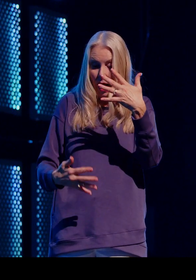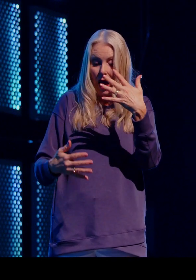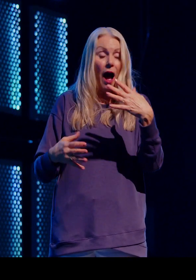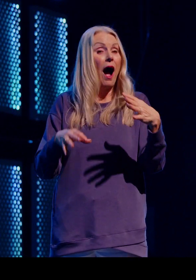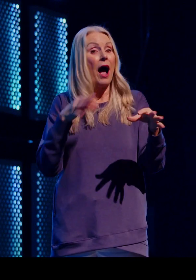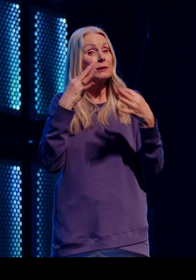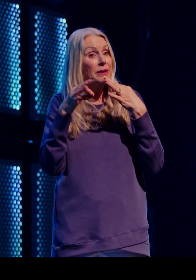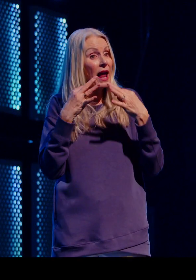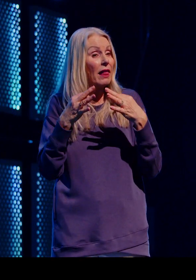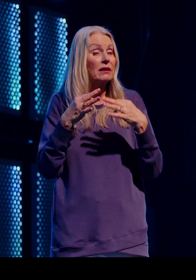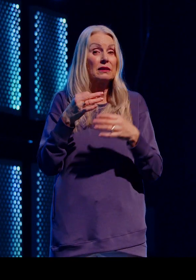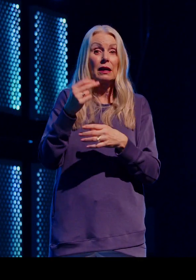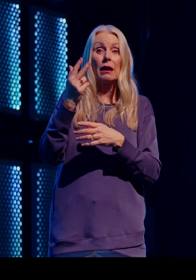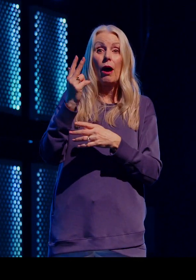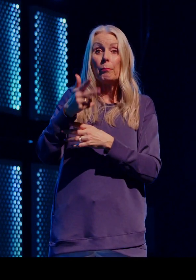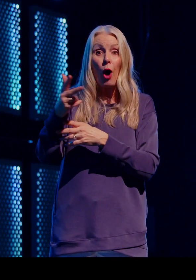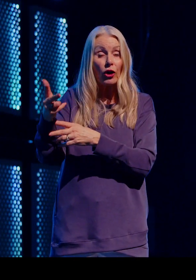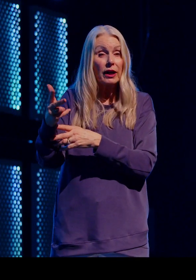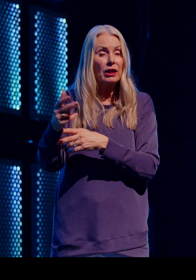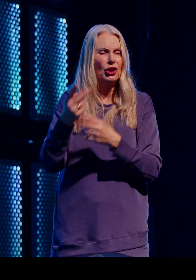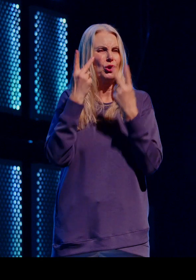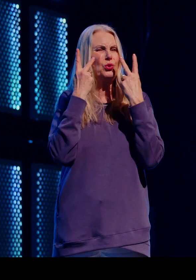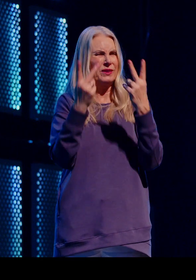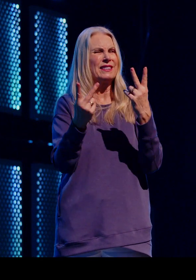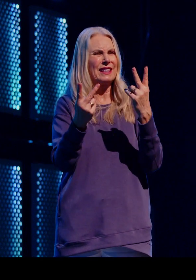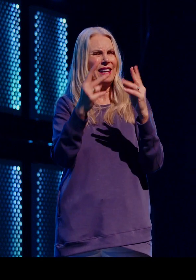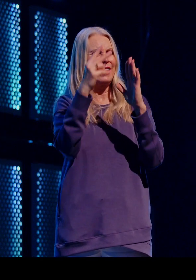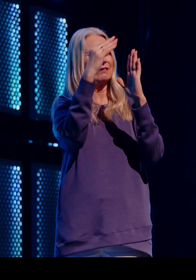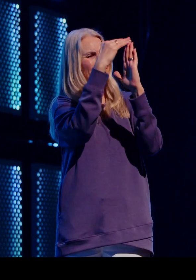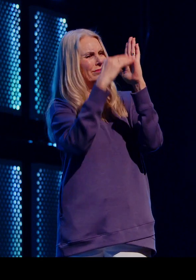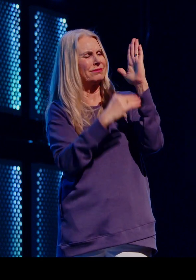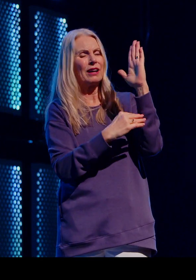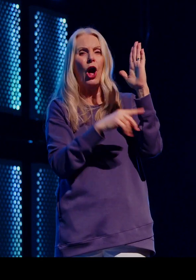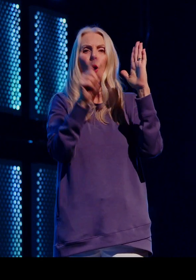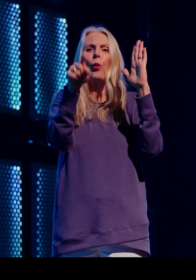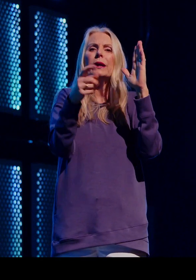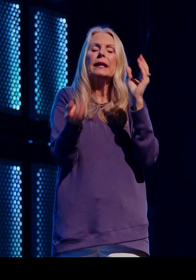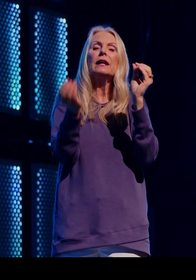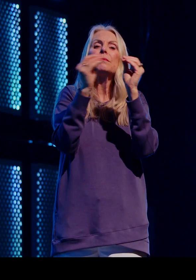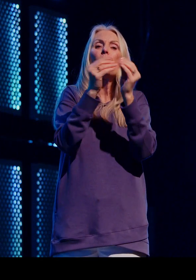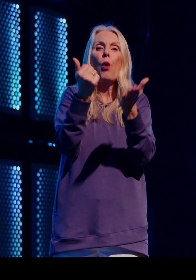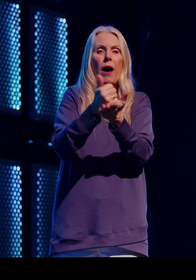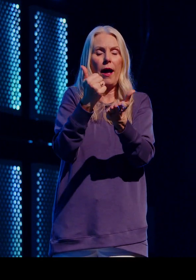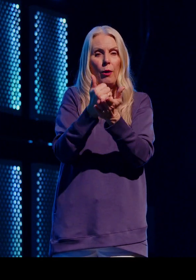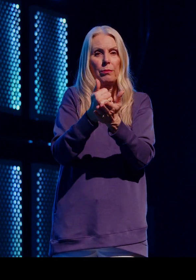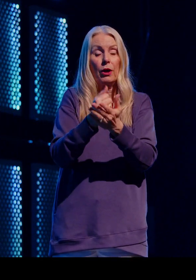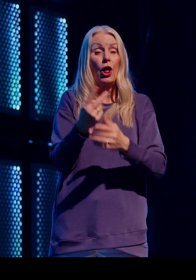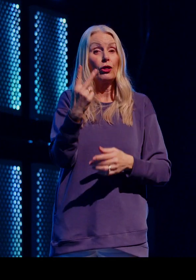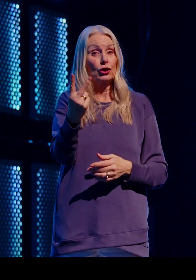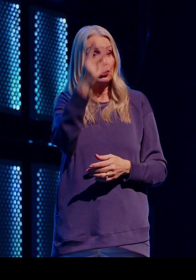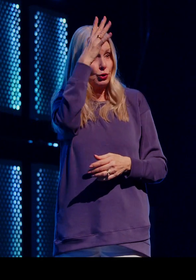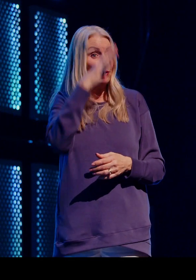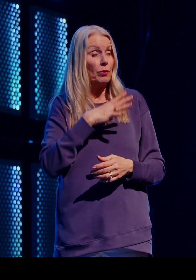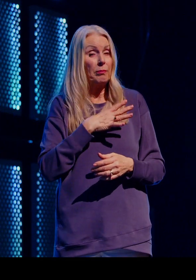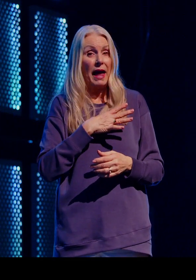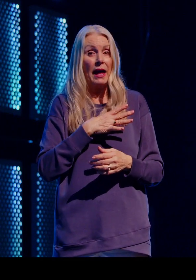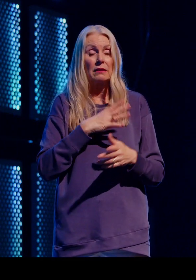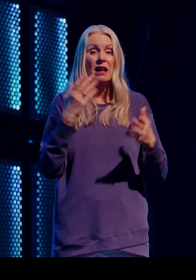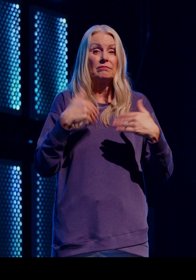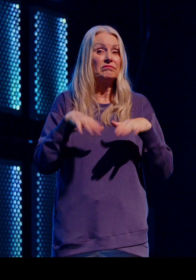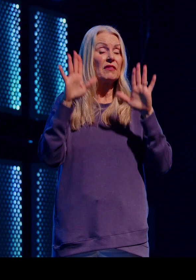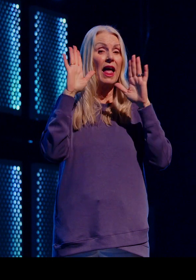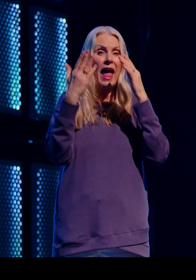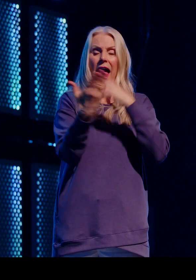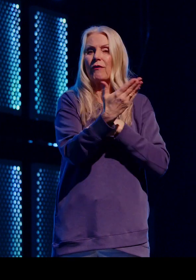hospitality services, the parking lot. You see the roster behind me. And we just need a little bit more help. There's two guys who've been given their mornings